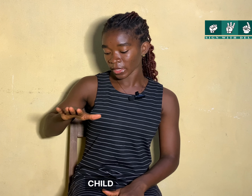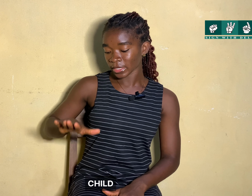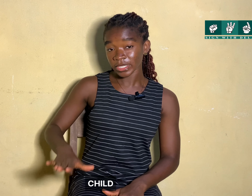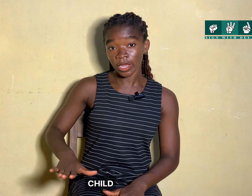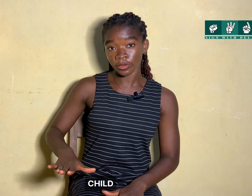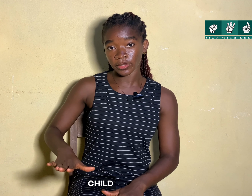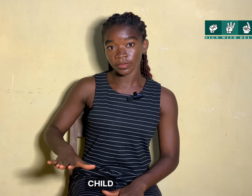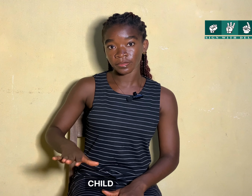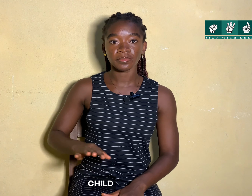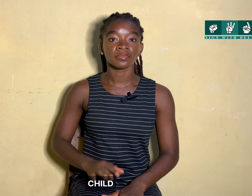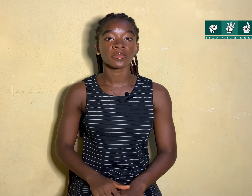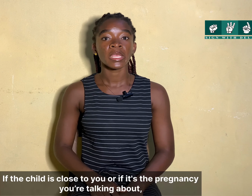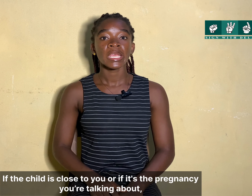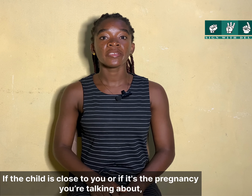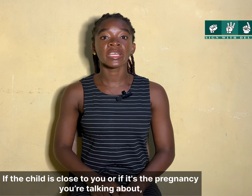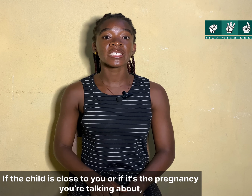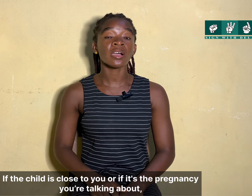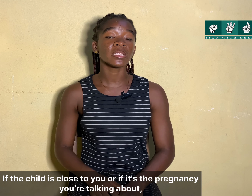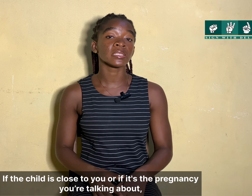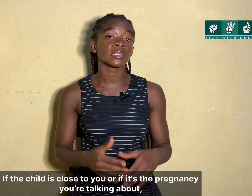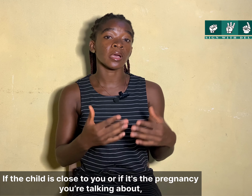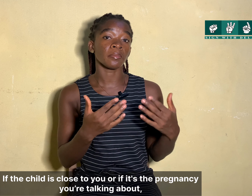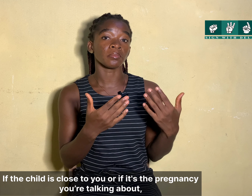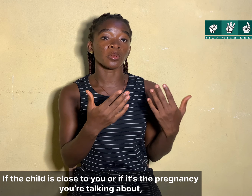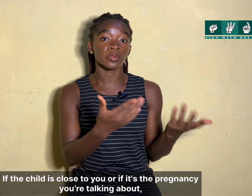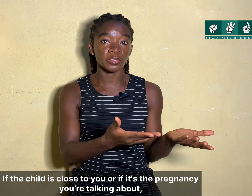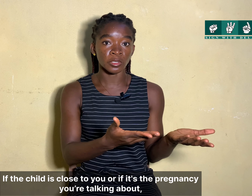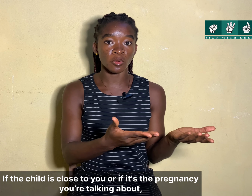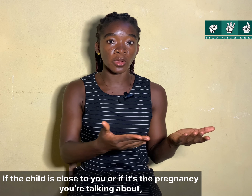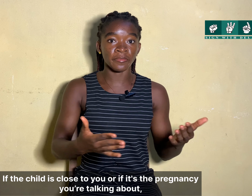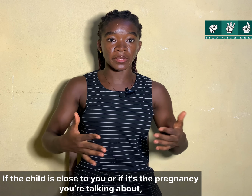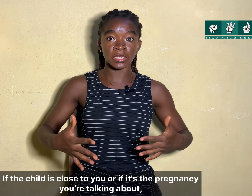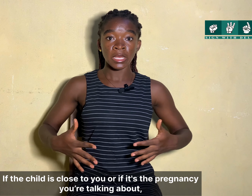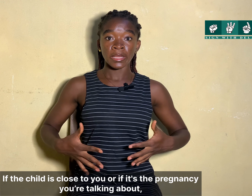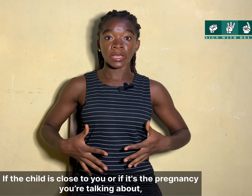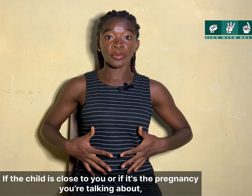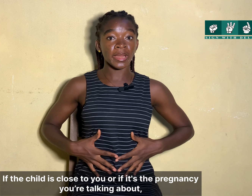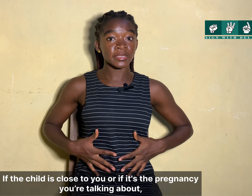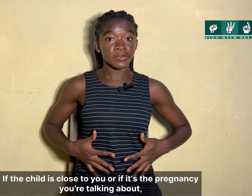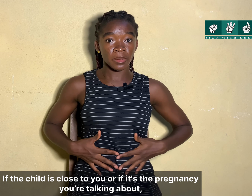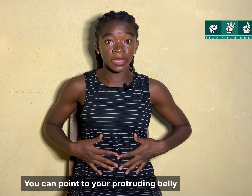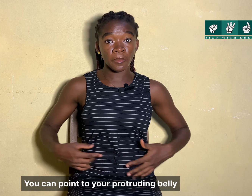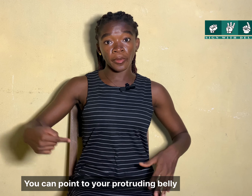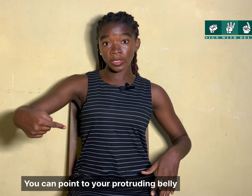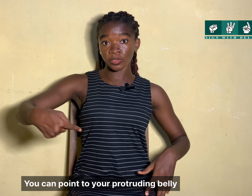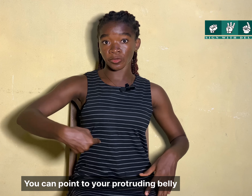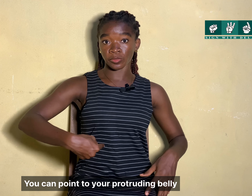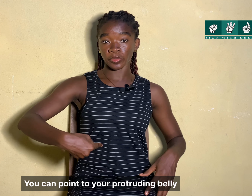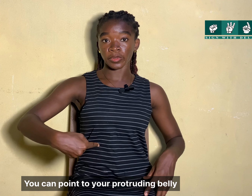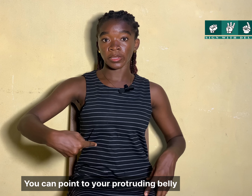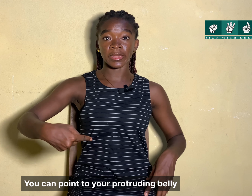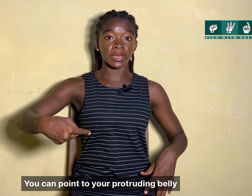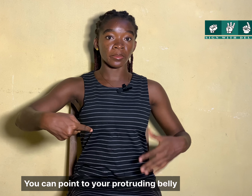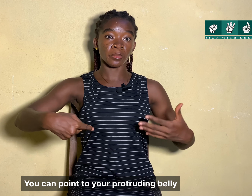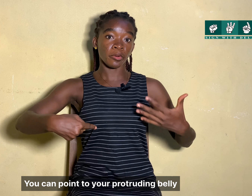Child. If the child is close to you or if it's the pregnant set of number come points to. the. The.